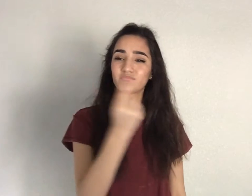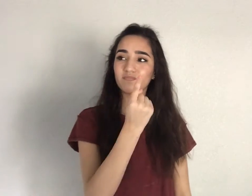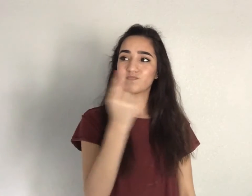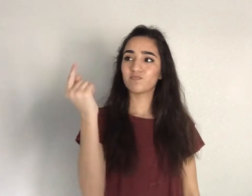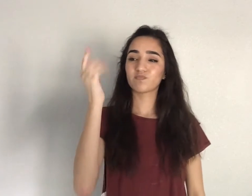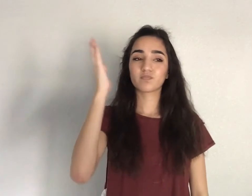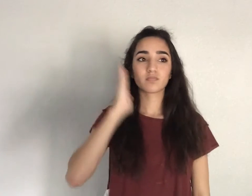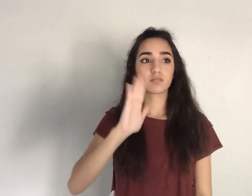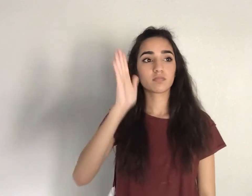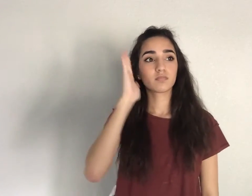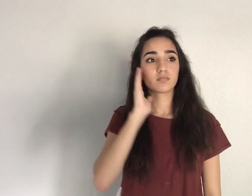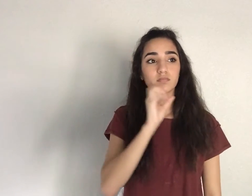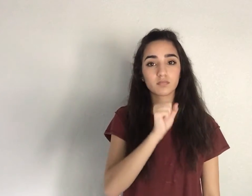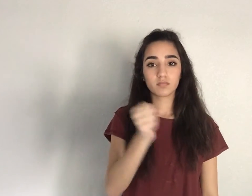lonely.